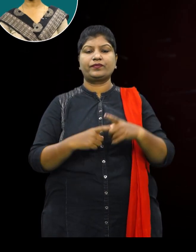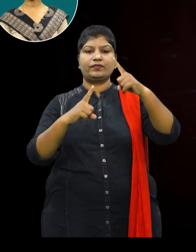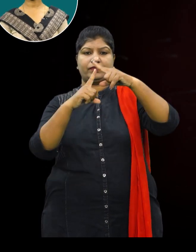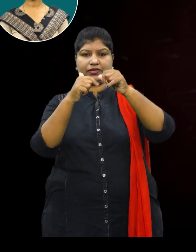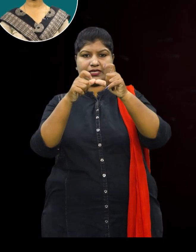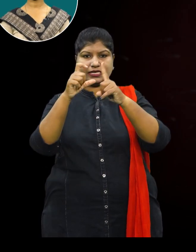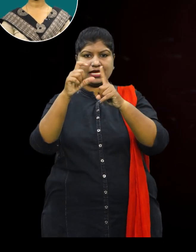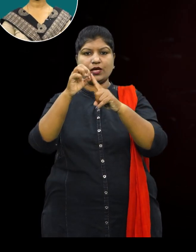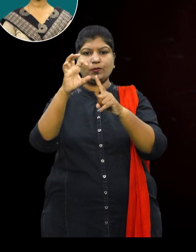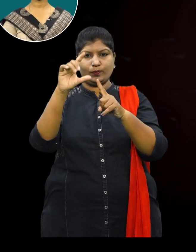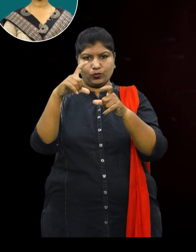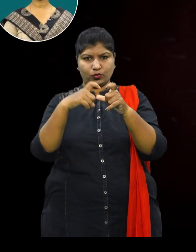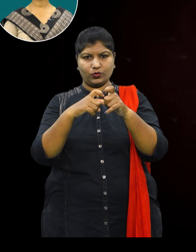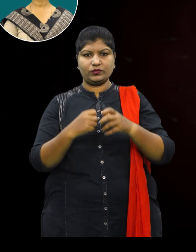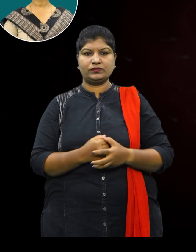tadpole,